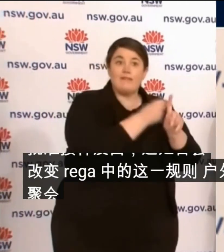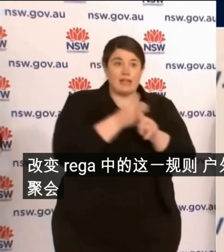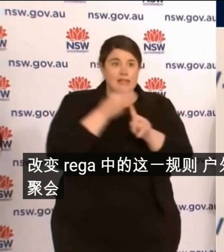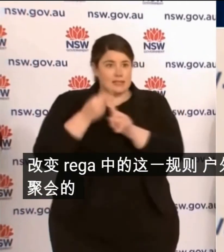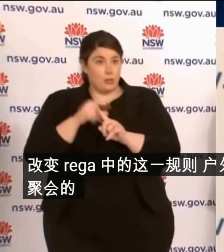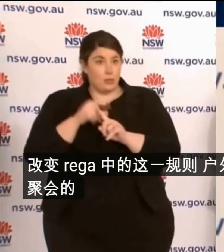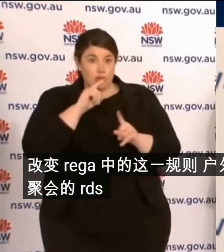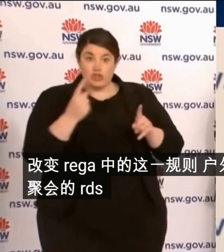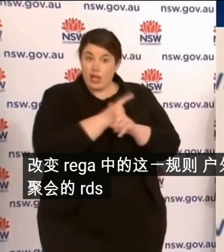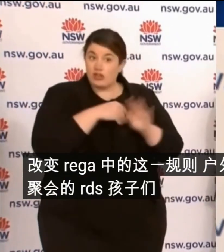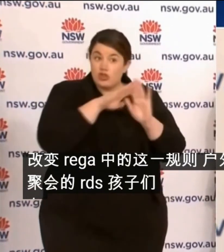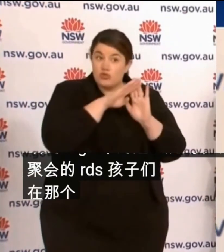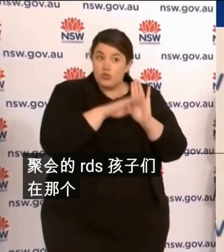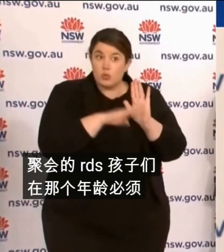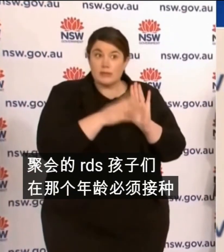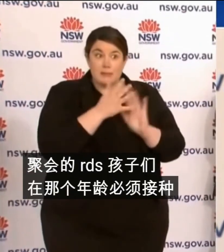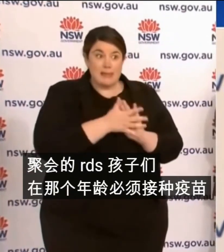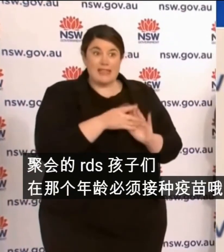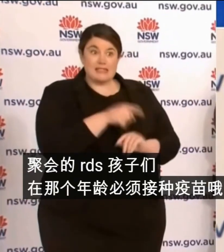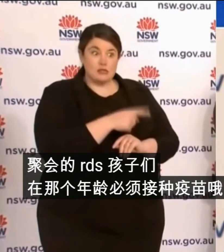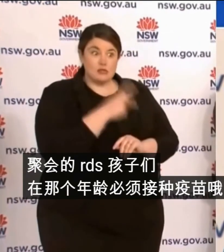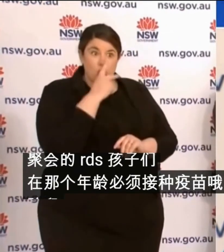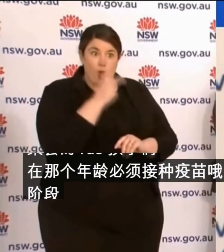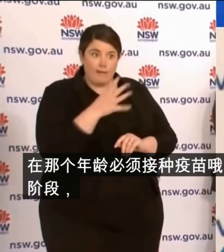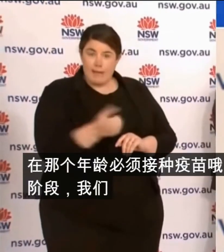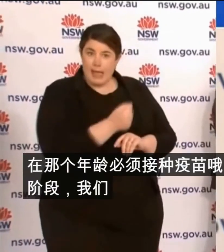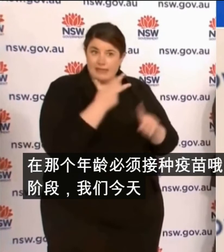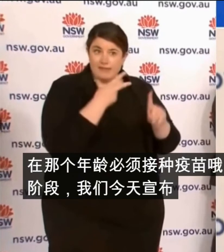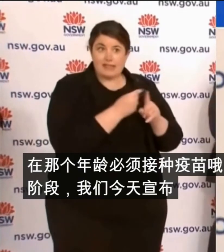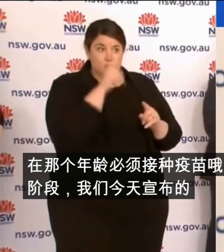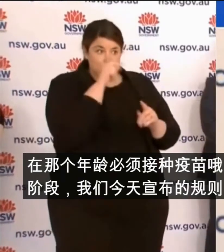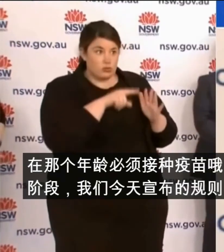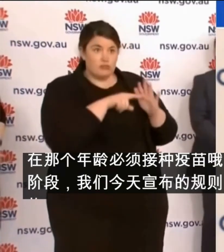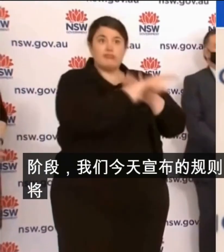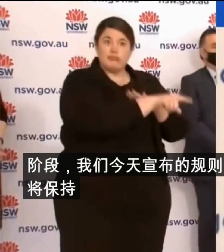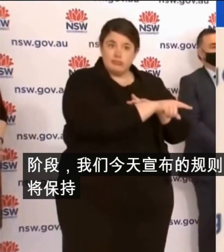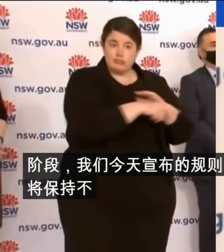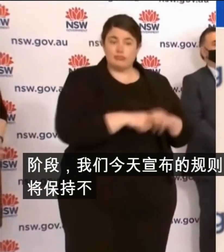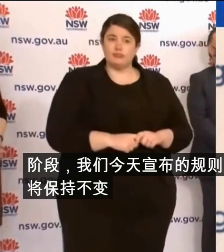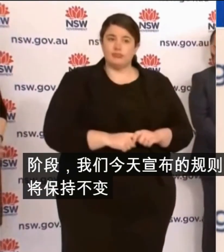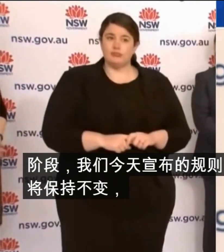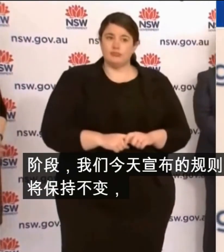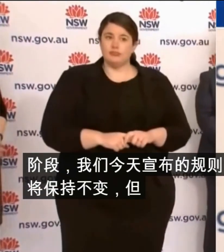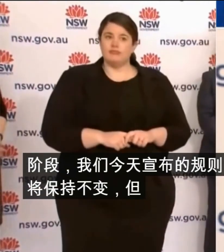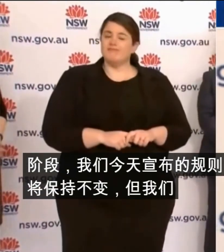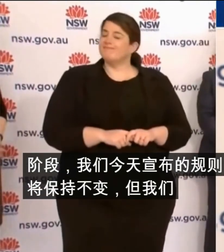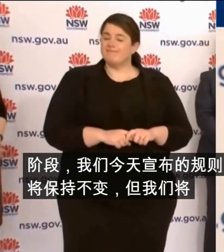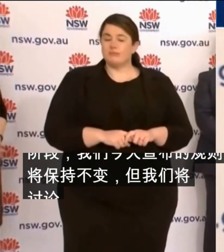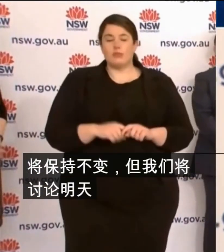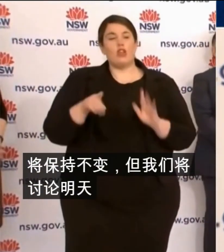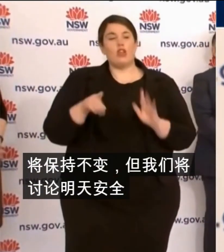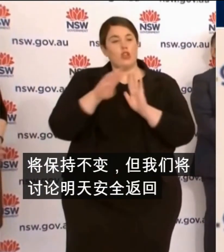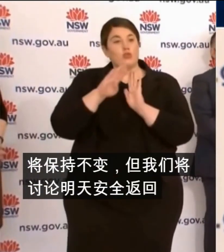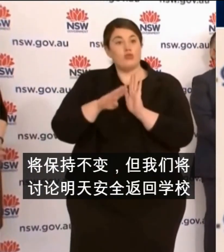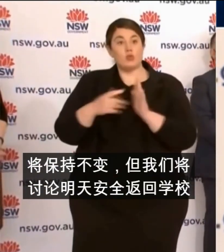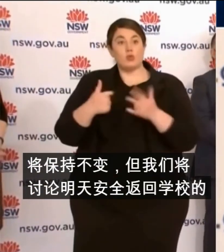outdoor gatherings? Will kids have to be vaccinated at that age? Oh, look, at this stage, the rules we've announced today will stay in place, but we will be